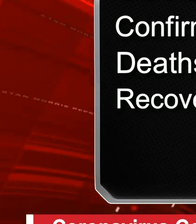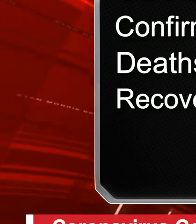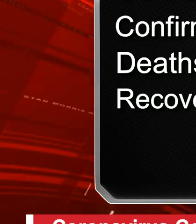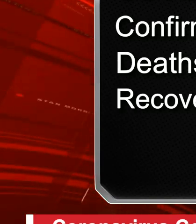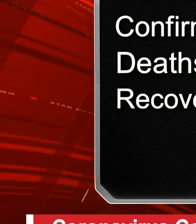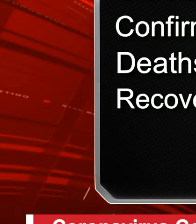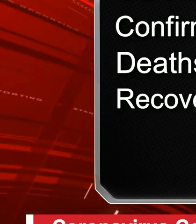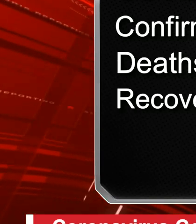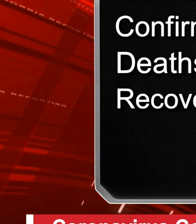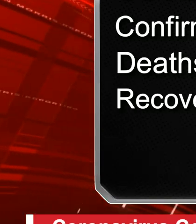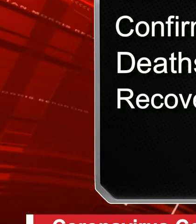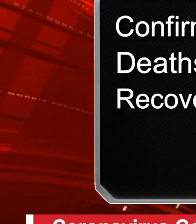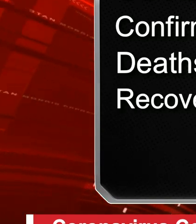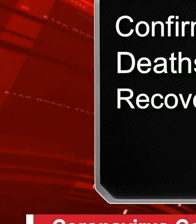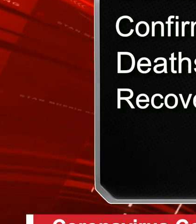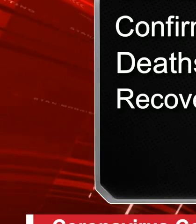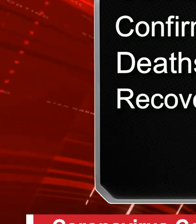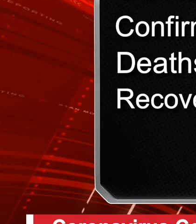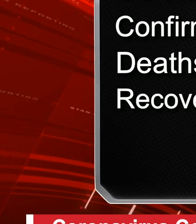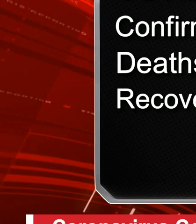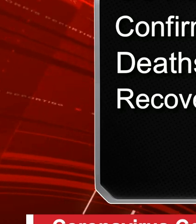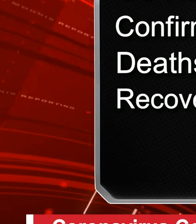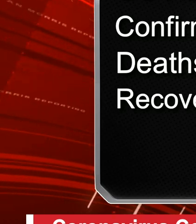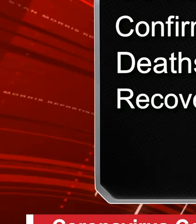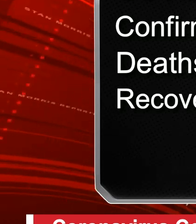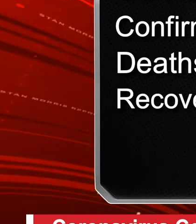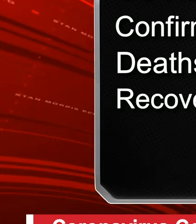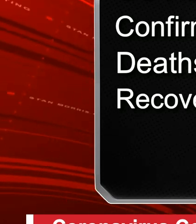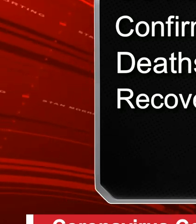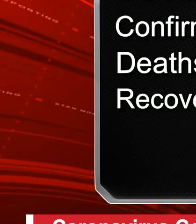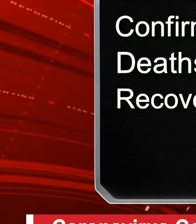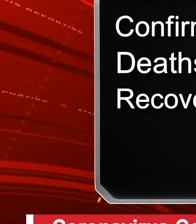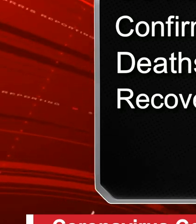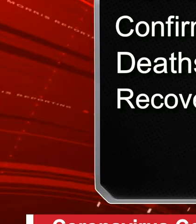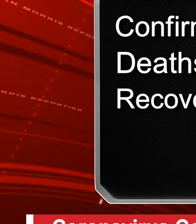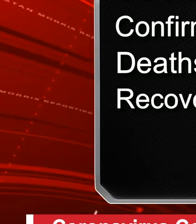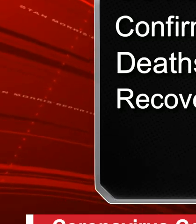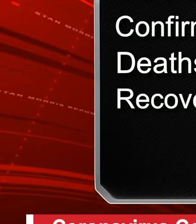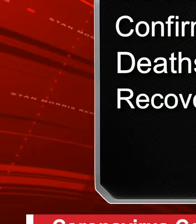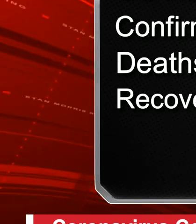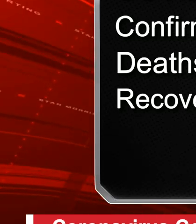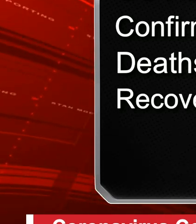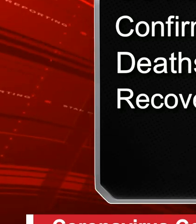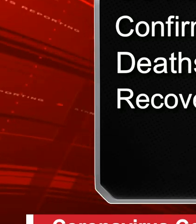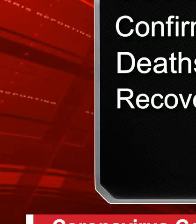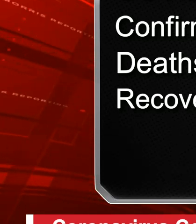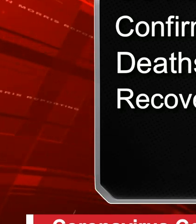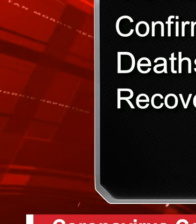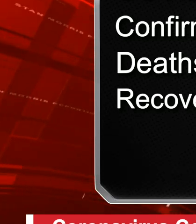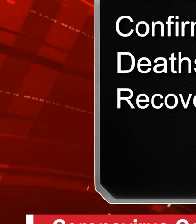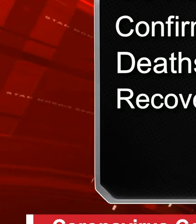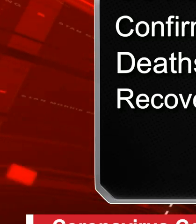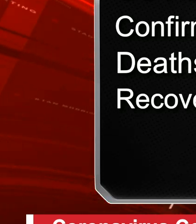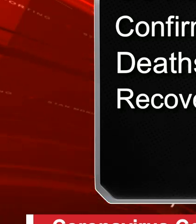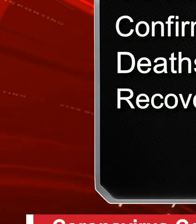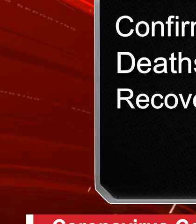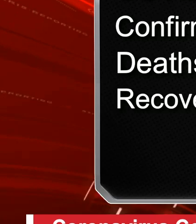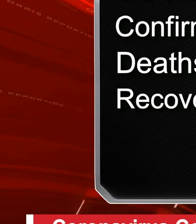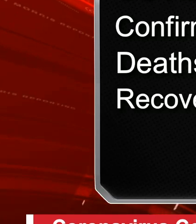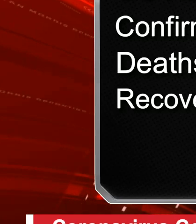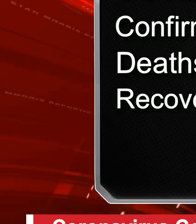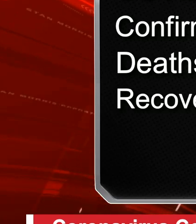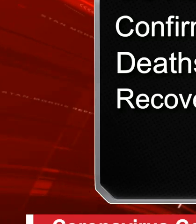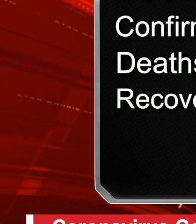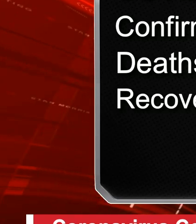the audio in my ear. And then we'll bring the numbers to you on the other end. Of course, we'll continue to update you all day on NEA